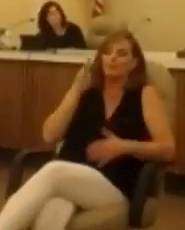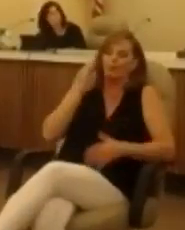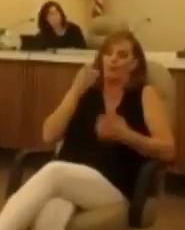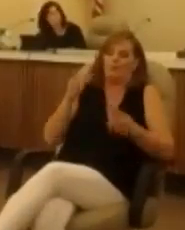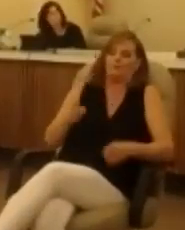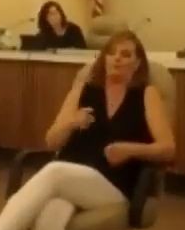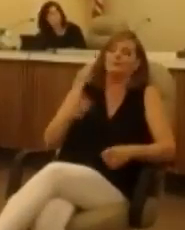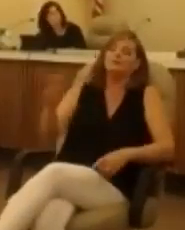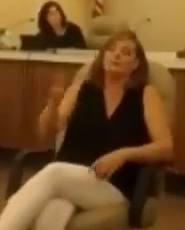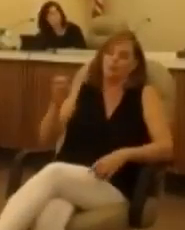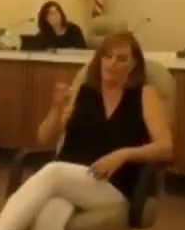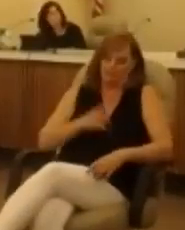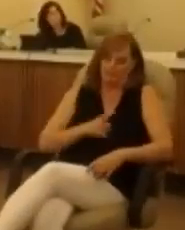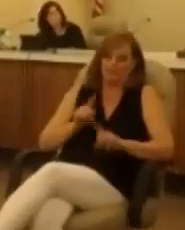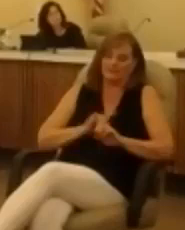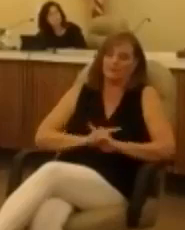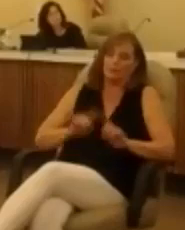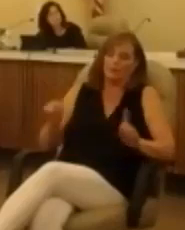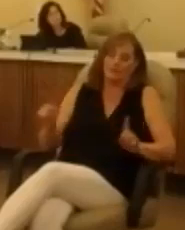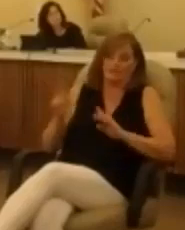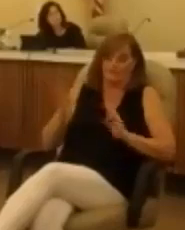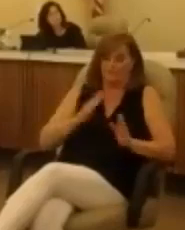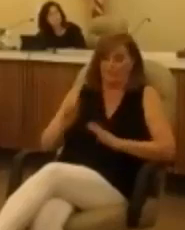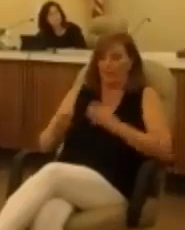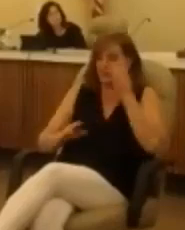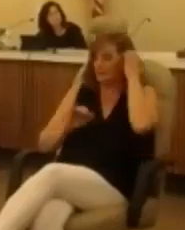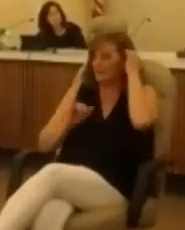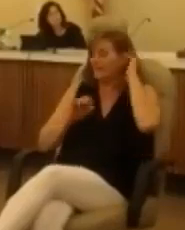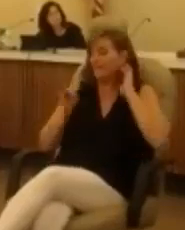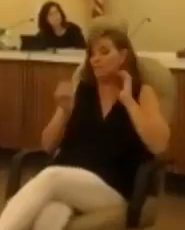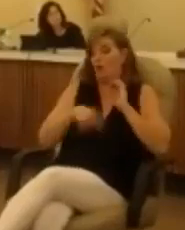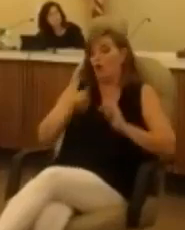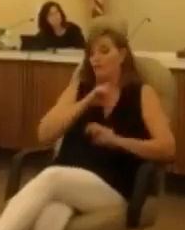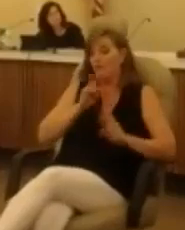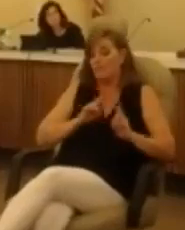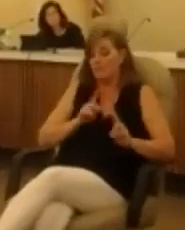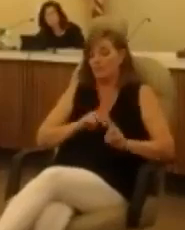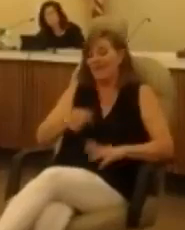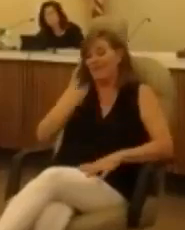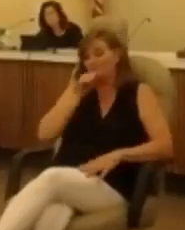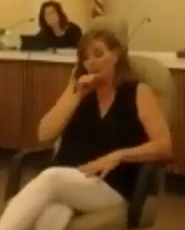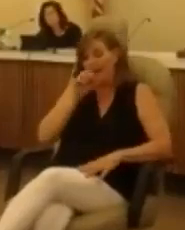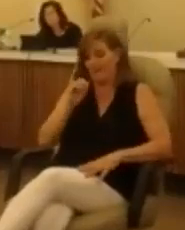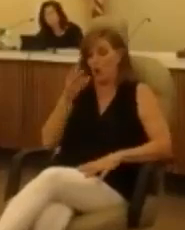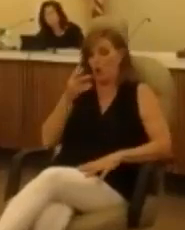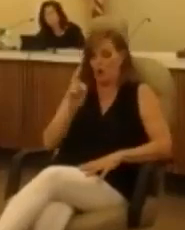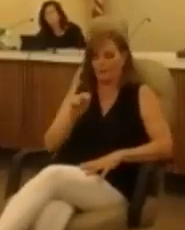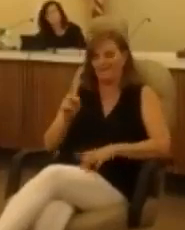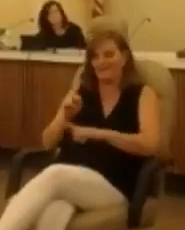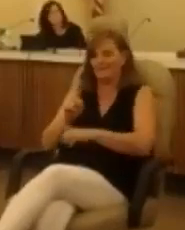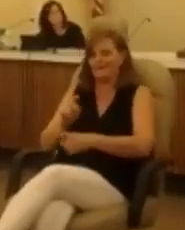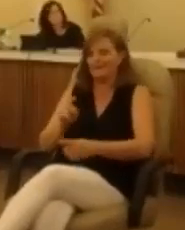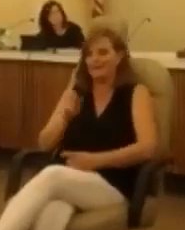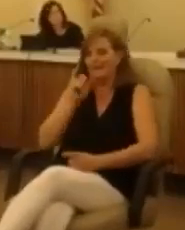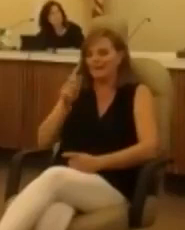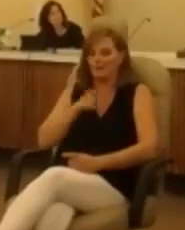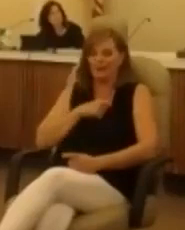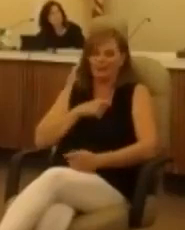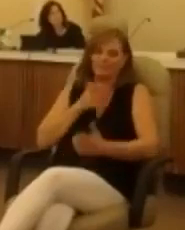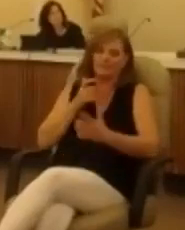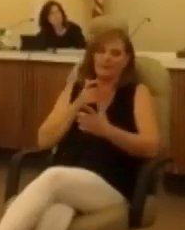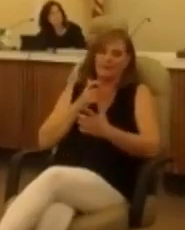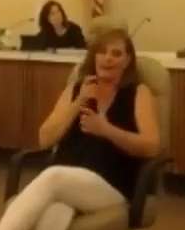come back with a different plan. And if all of them are privately owned and there is no ownership question,